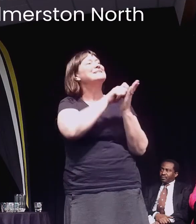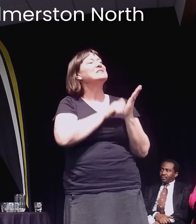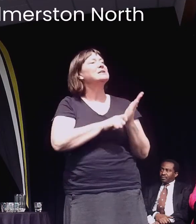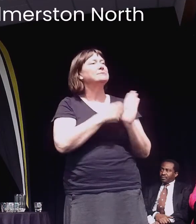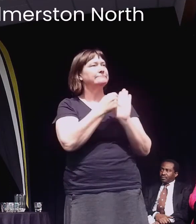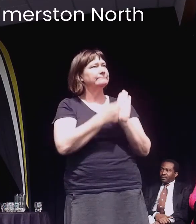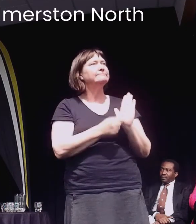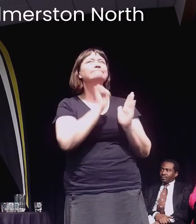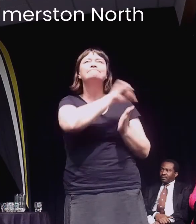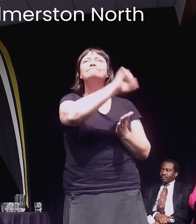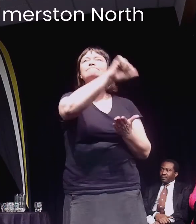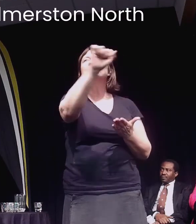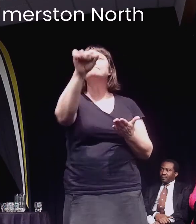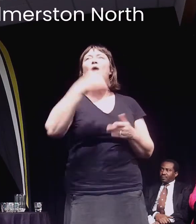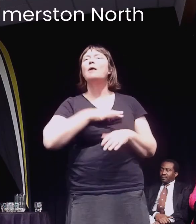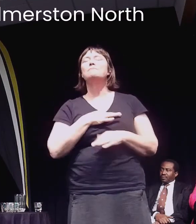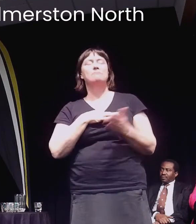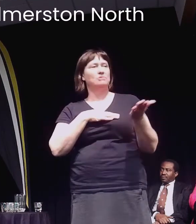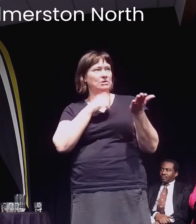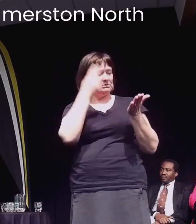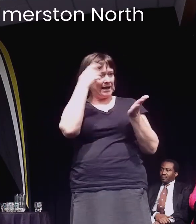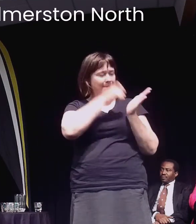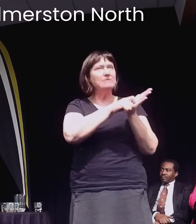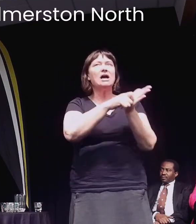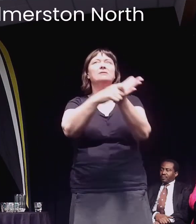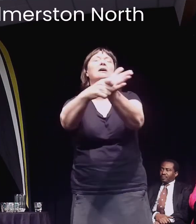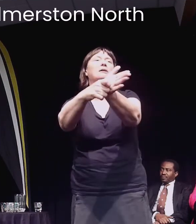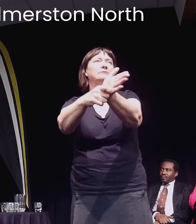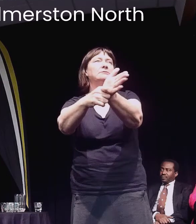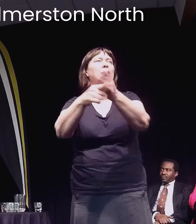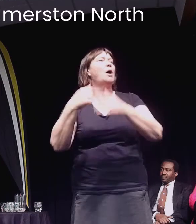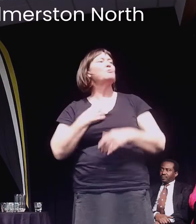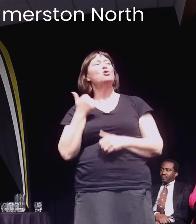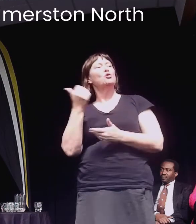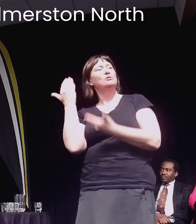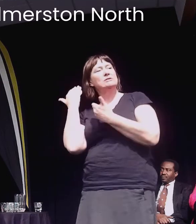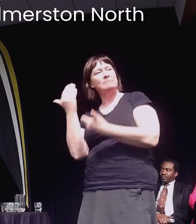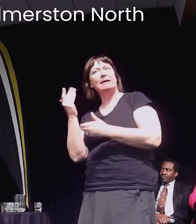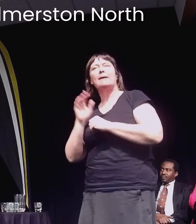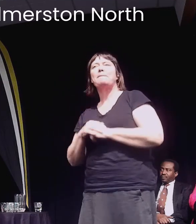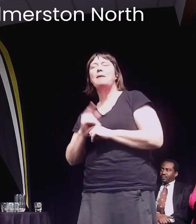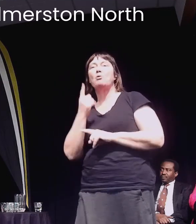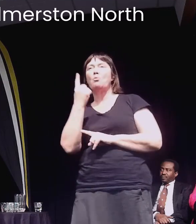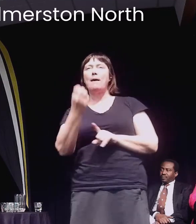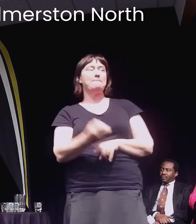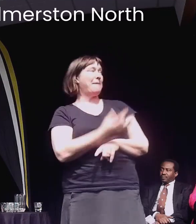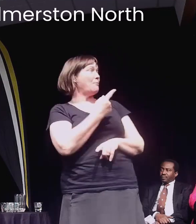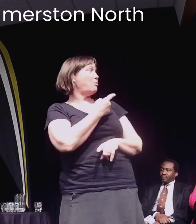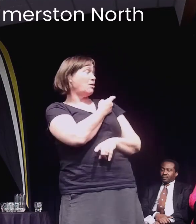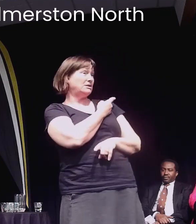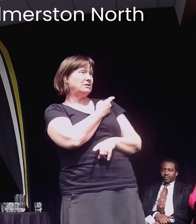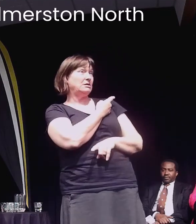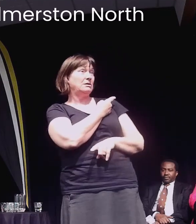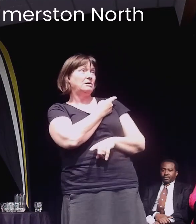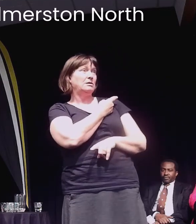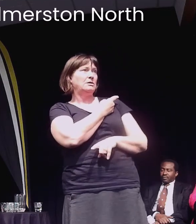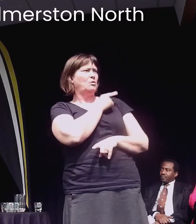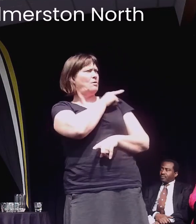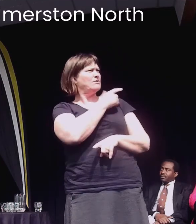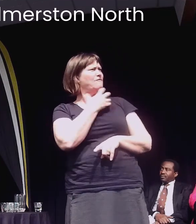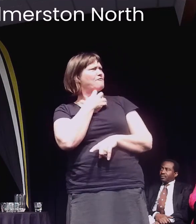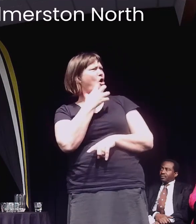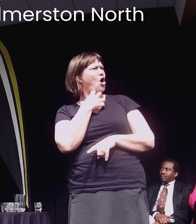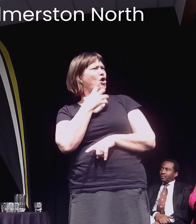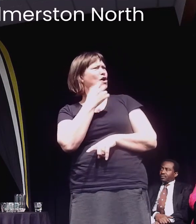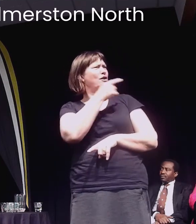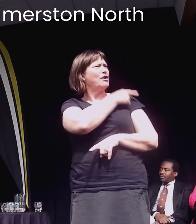speaker, but I put one comment on our PowerPoint, and one of the picture I referred it was a frog. And I said, now there's